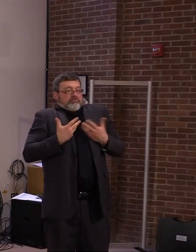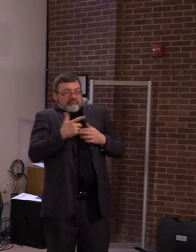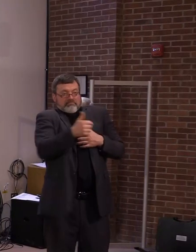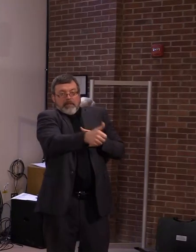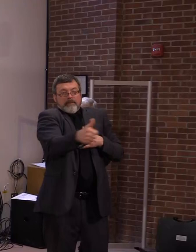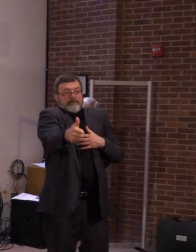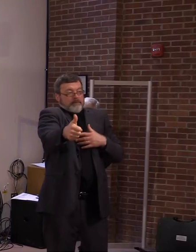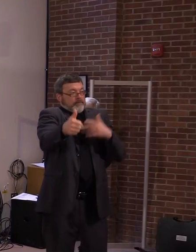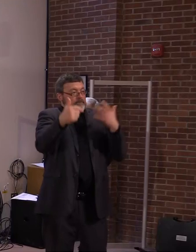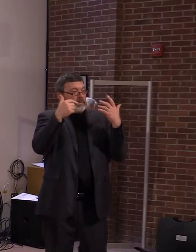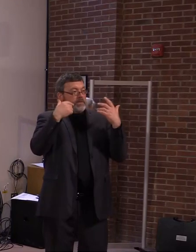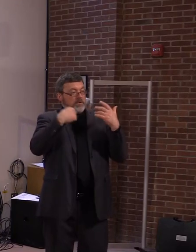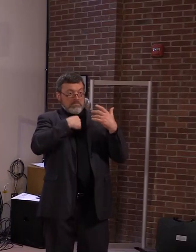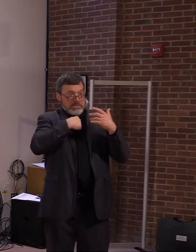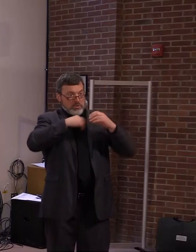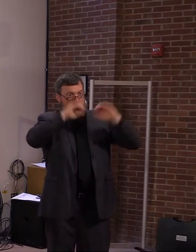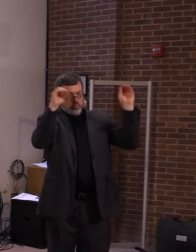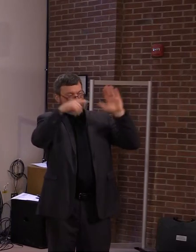come from us.